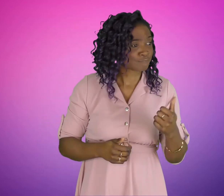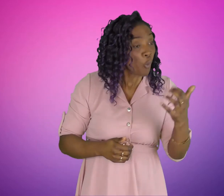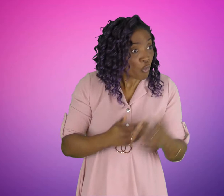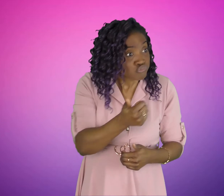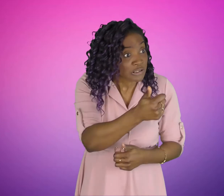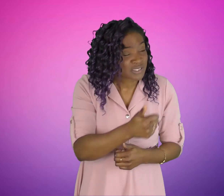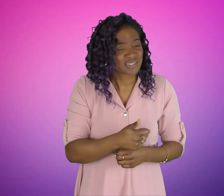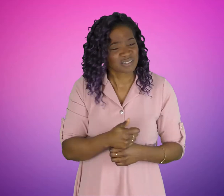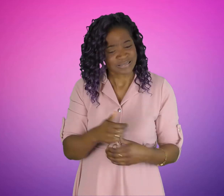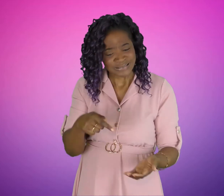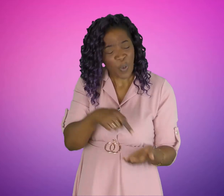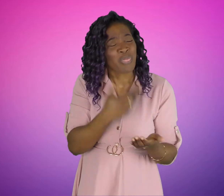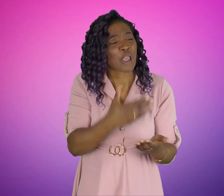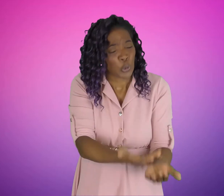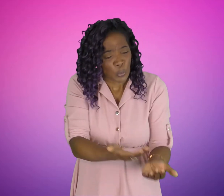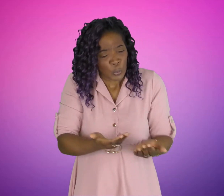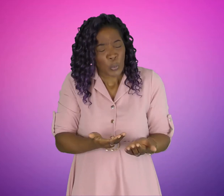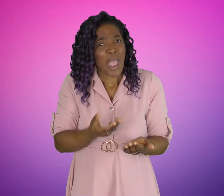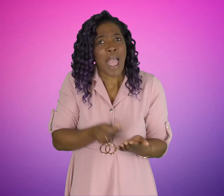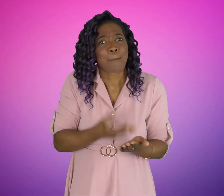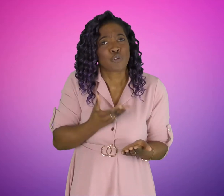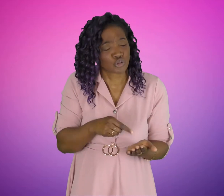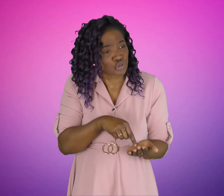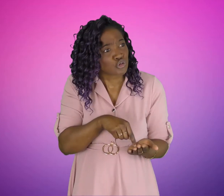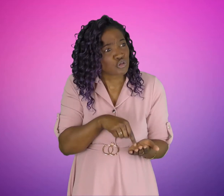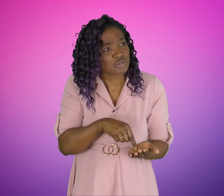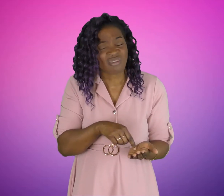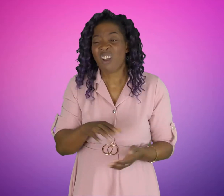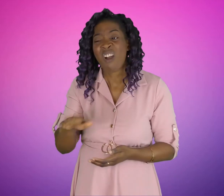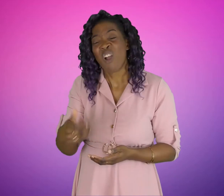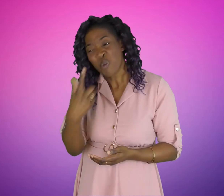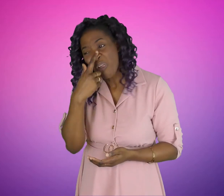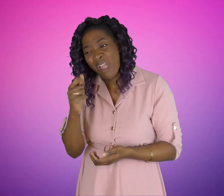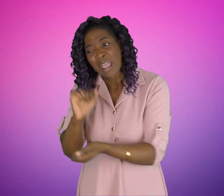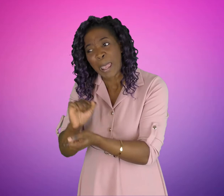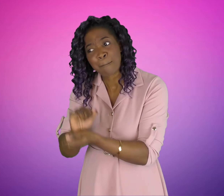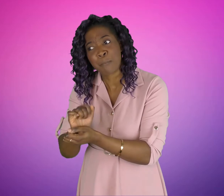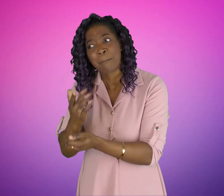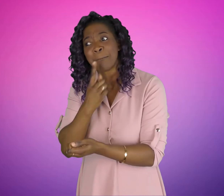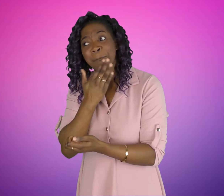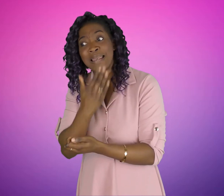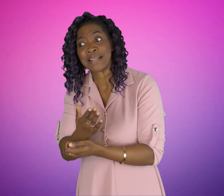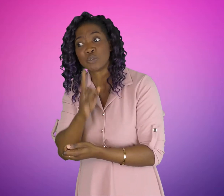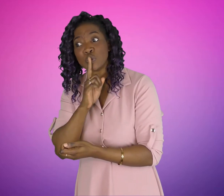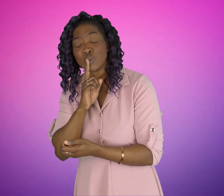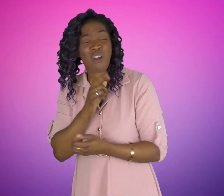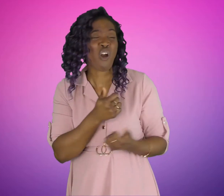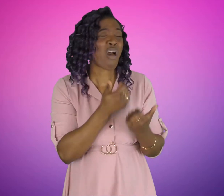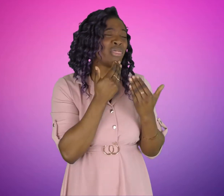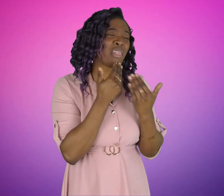Mr. Gammon. All right, Cheryl. I've got them scraps for you out the back here. Thanks. How much do I owe you? Oh, look, you can have them.